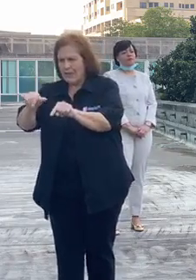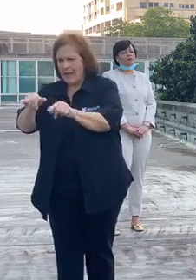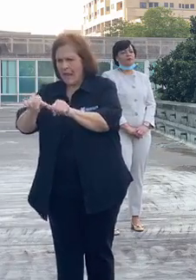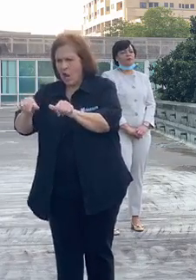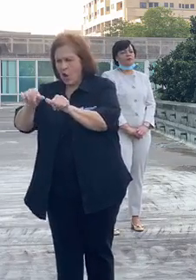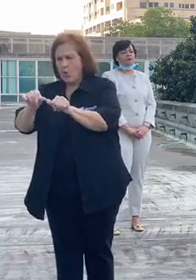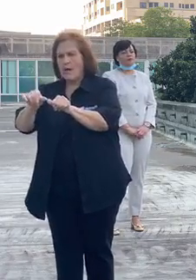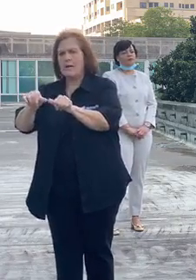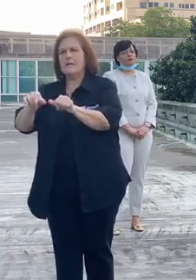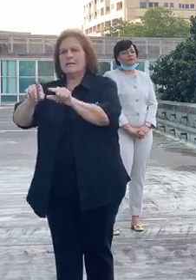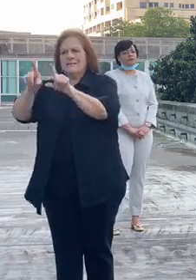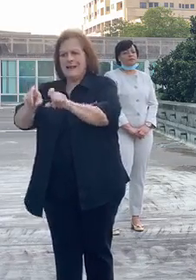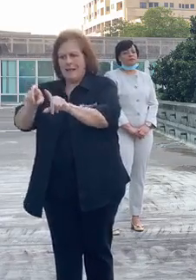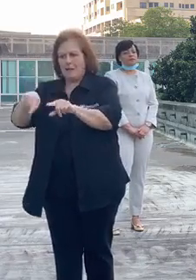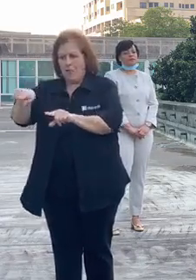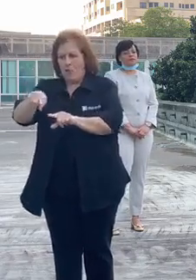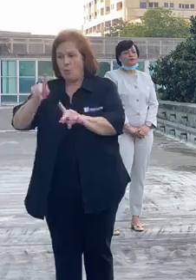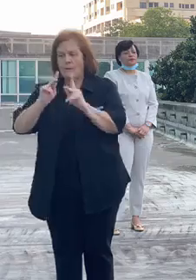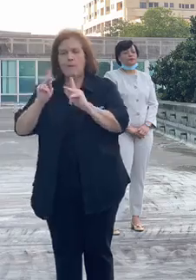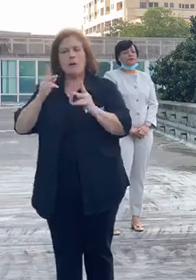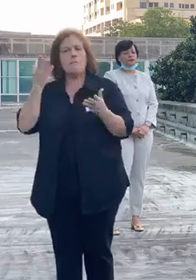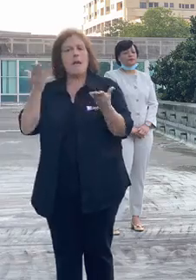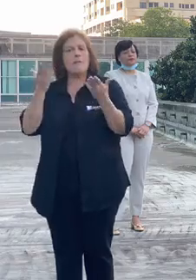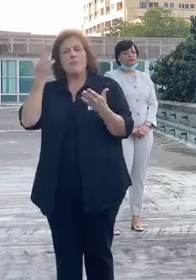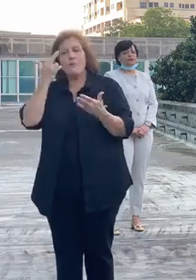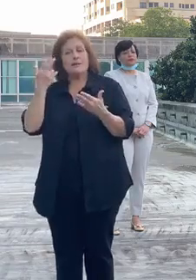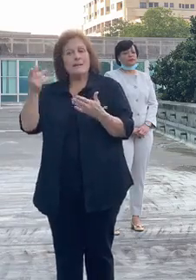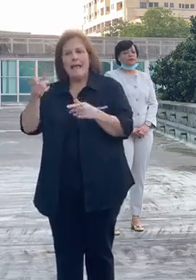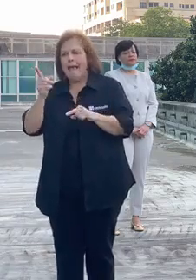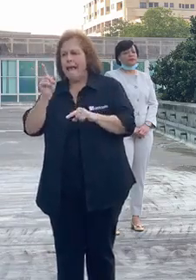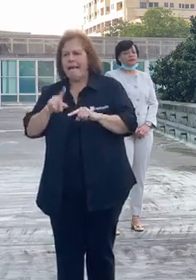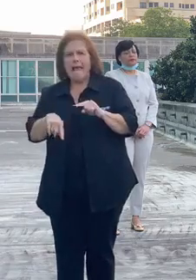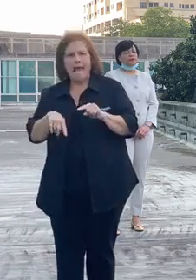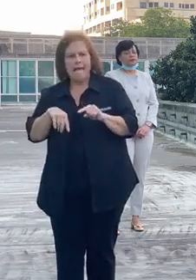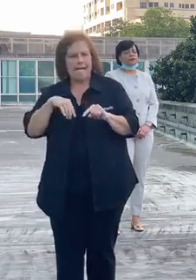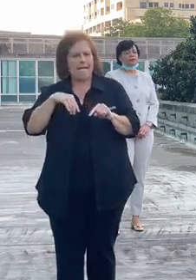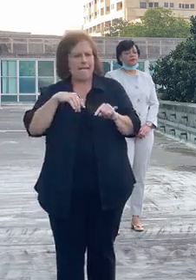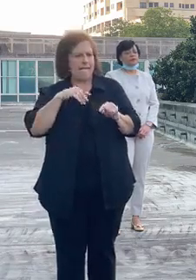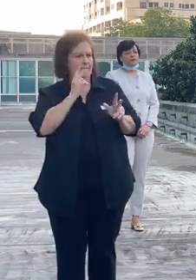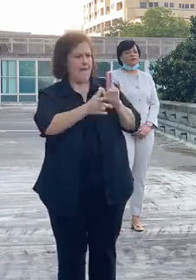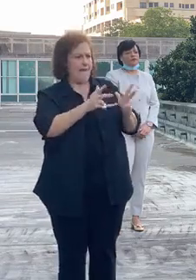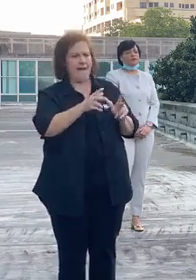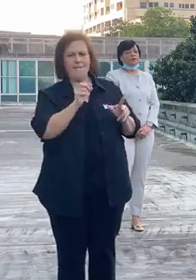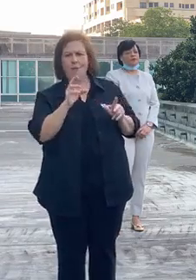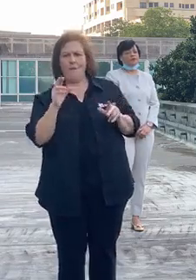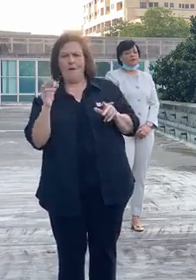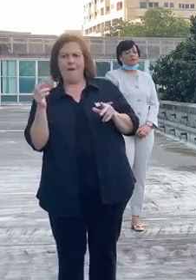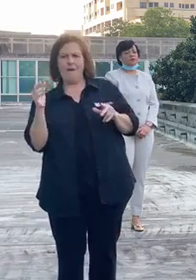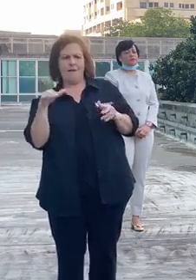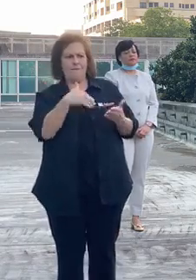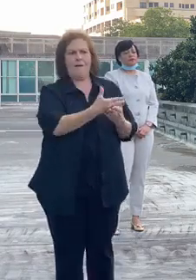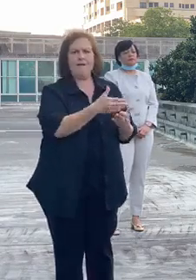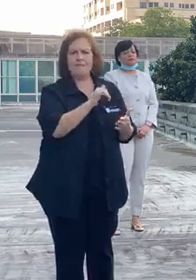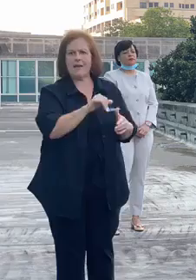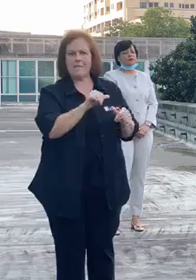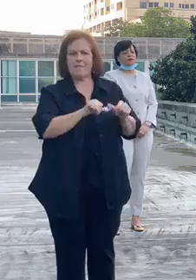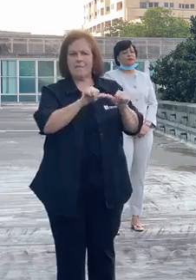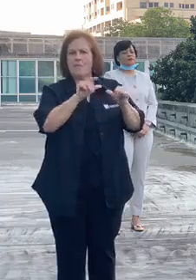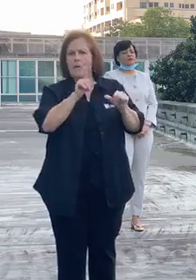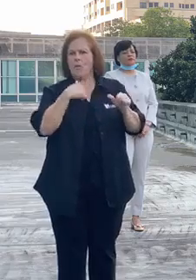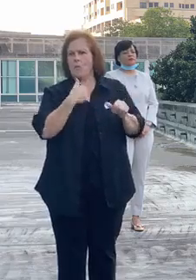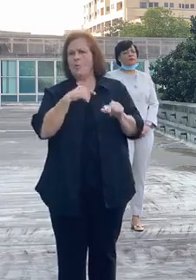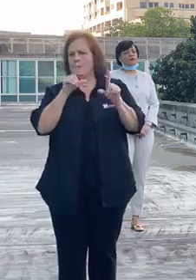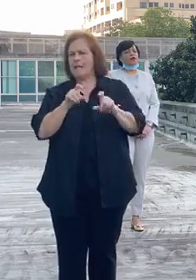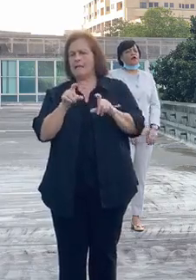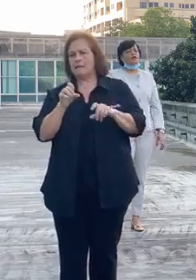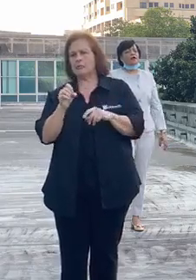these residents because they weren't able to access the program that we had. So I'm hoping early next week, middle of next week, we'll have a lot more details